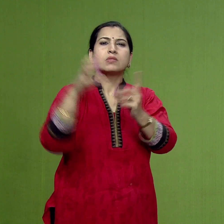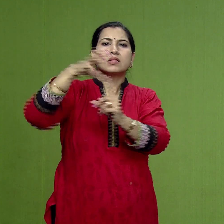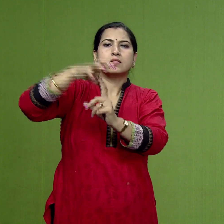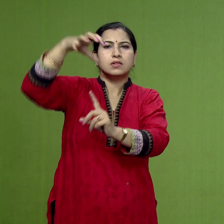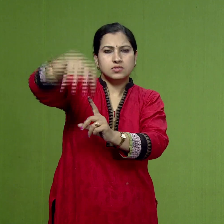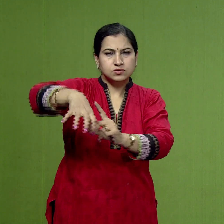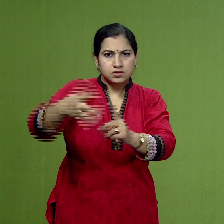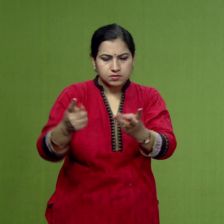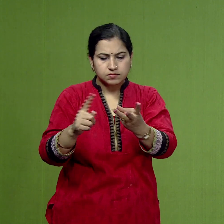state,